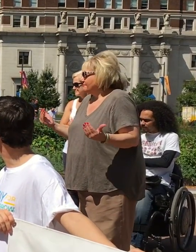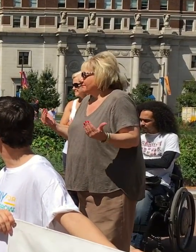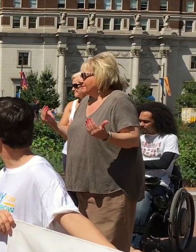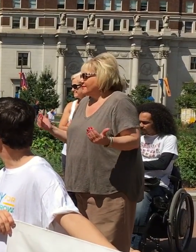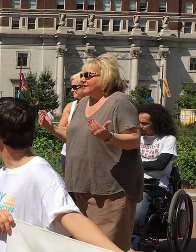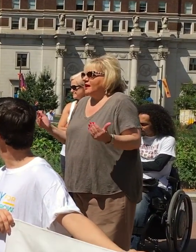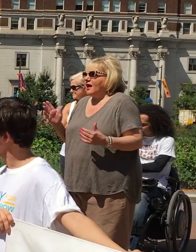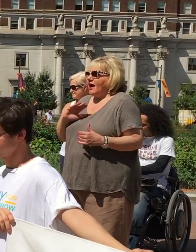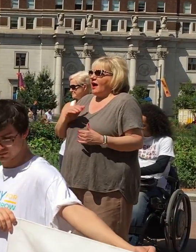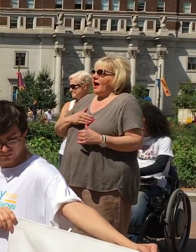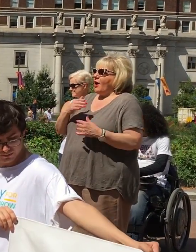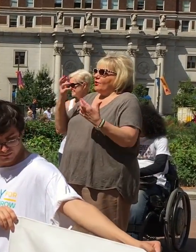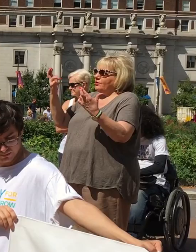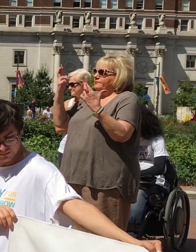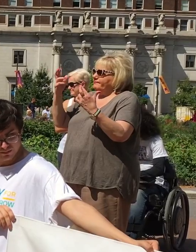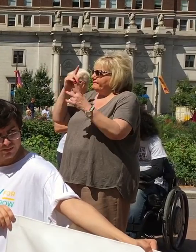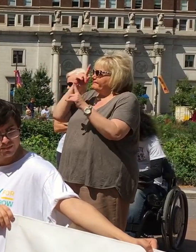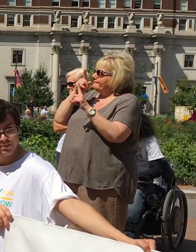Our mission is to